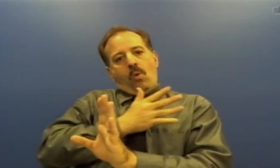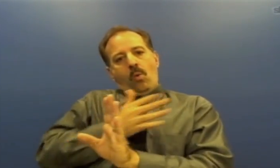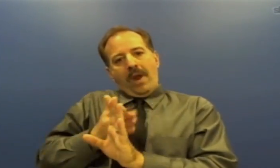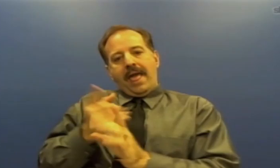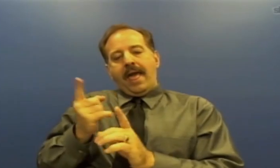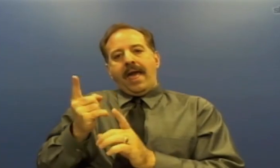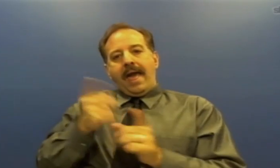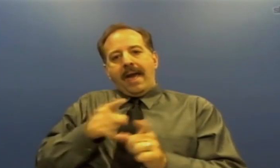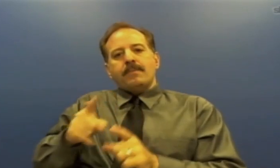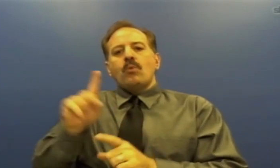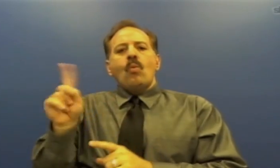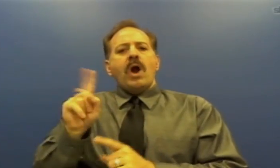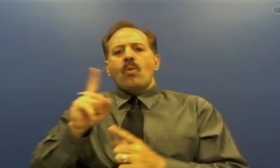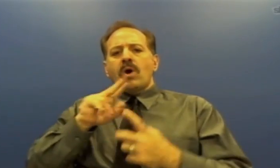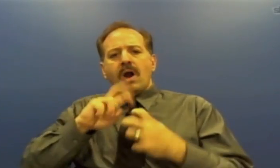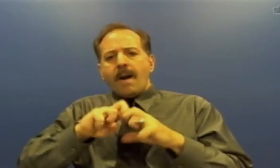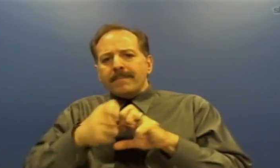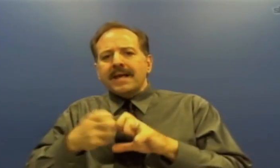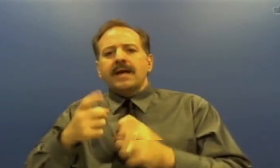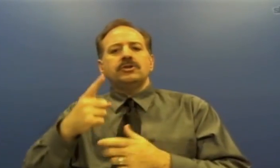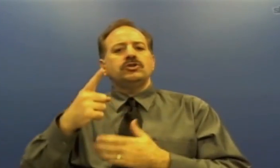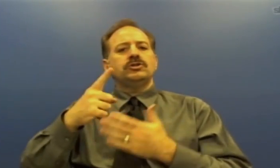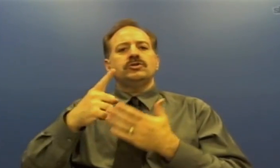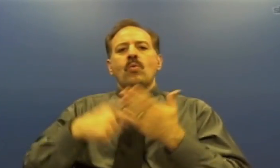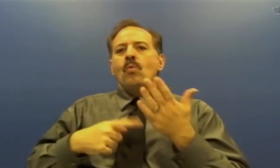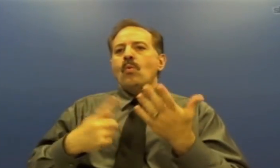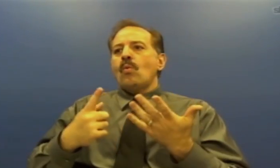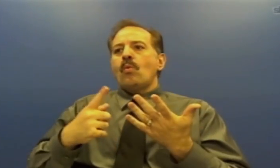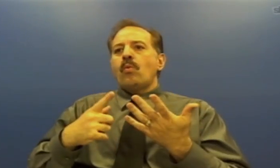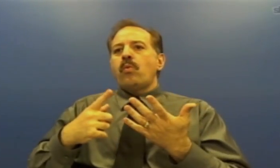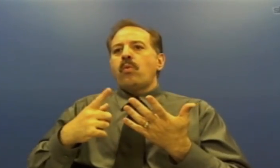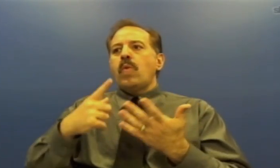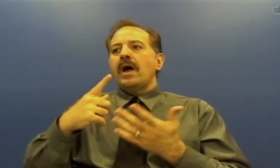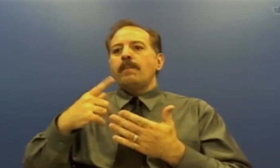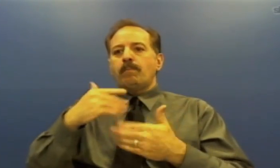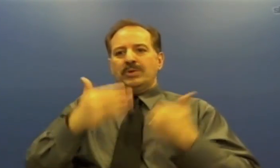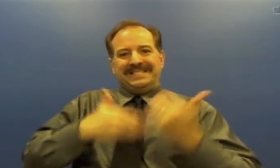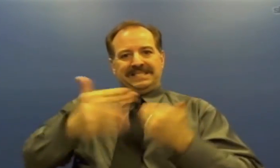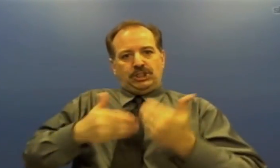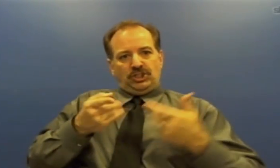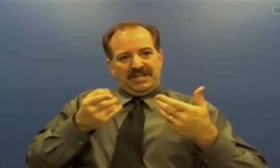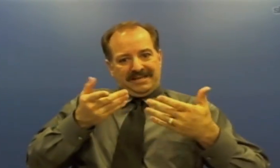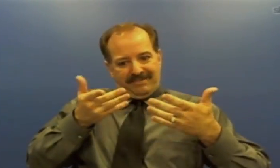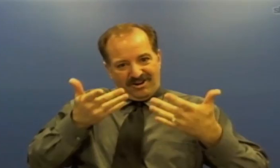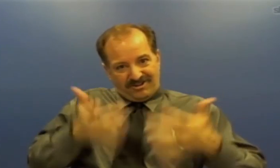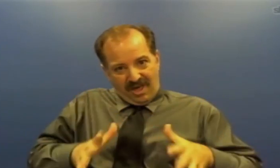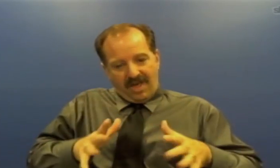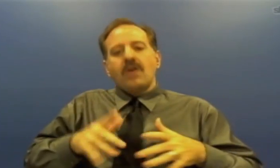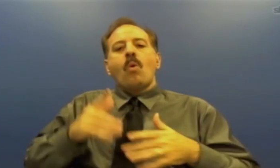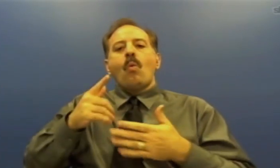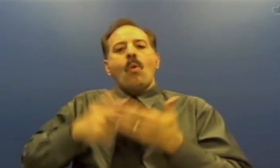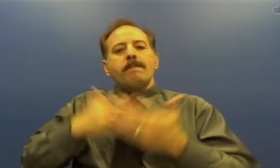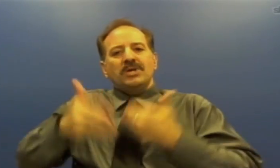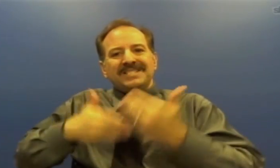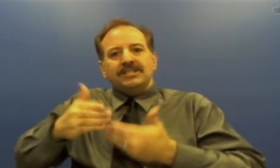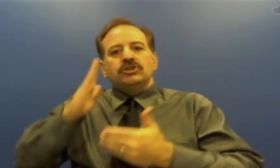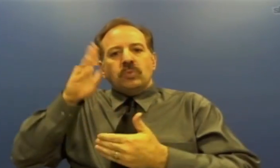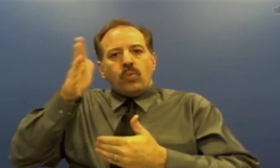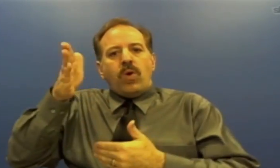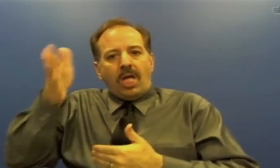shift. That way they have a good, clear history of what's happened, what complications may have occurred, what procedures have been done, and